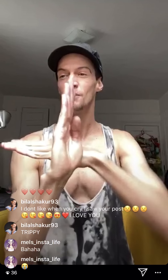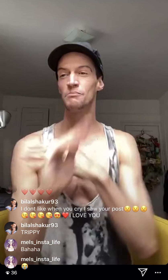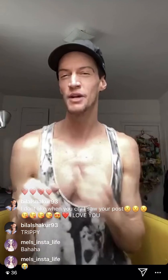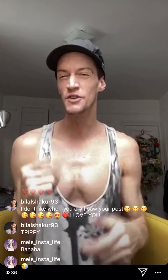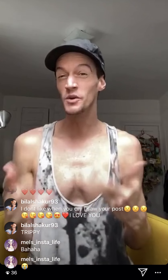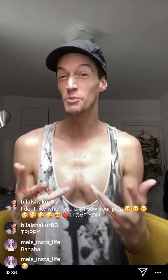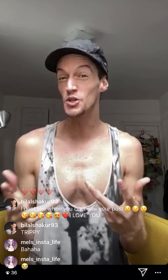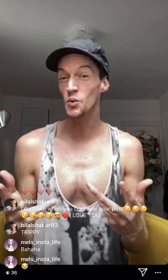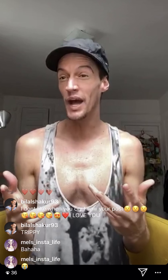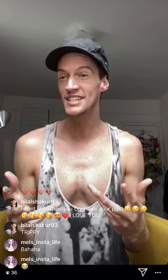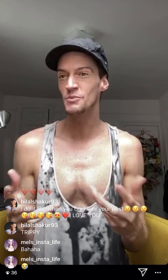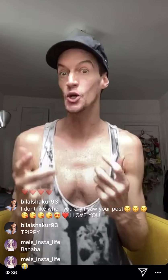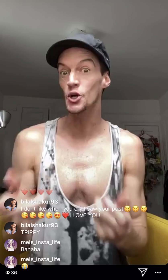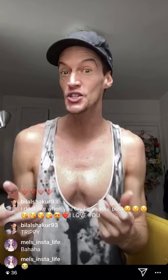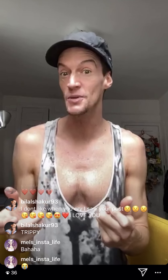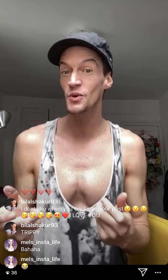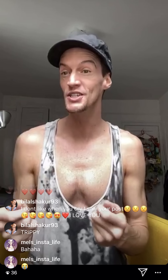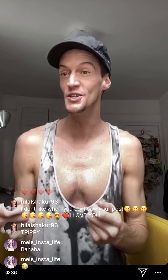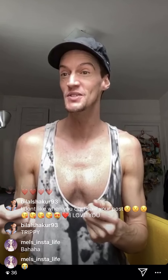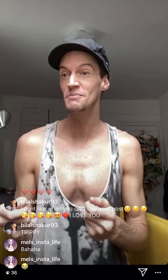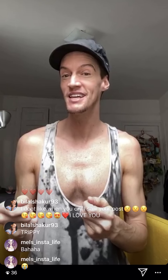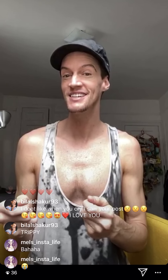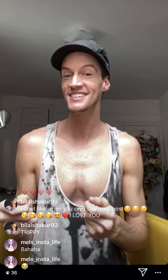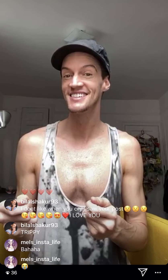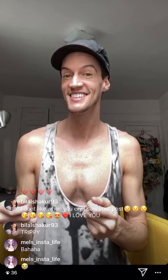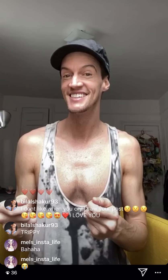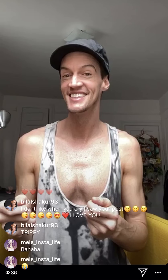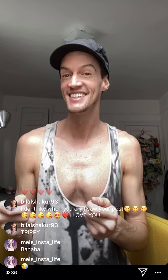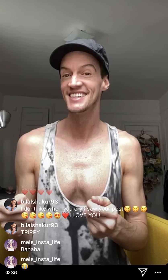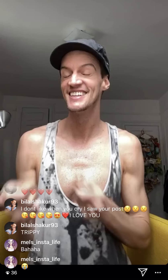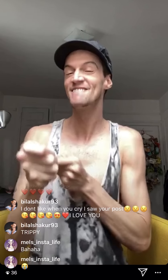If you want to persuade someone or urge someone to do something.